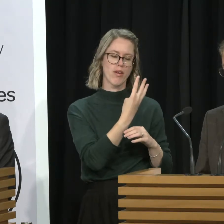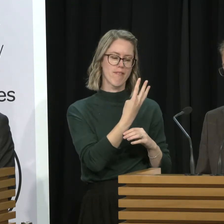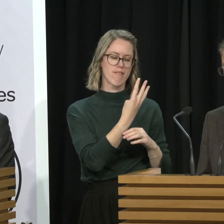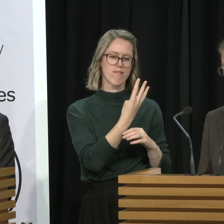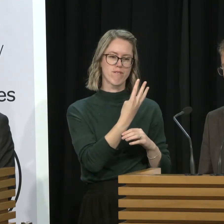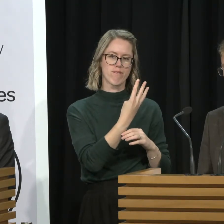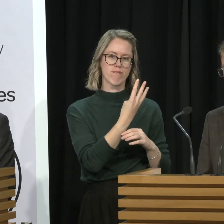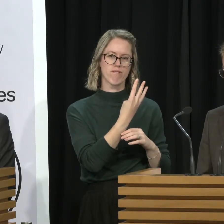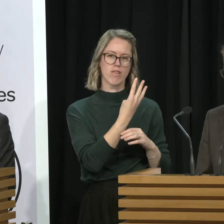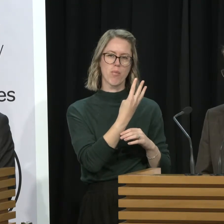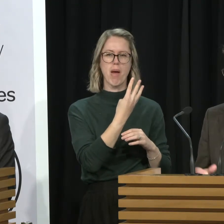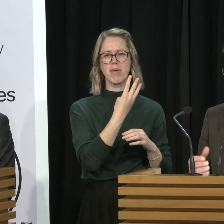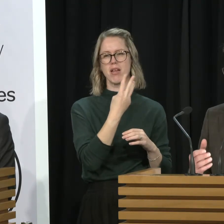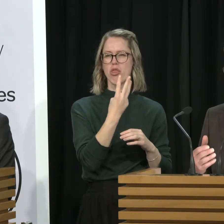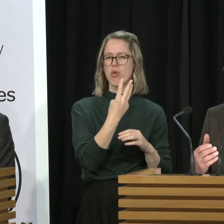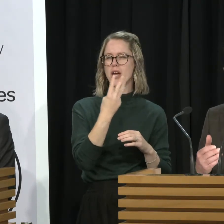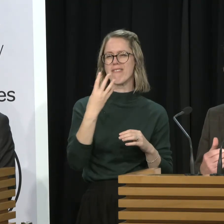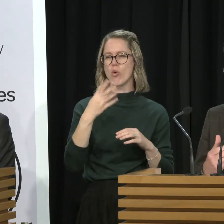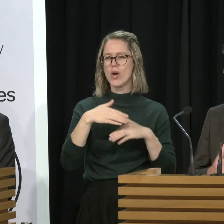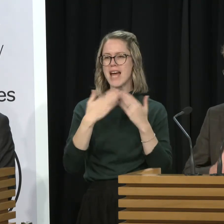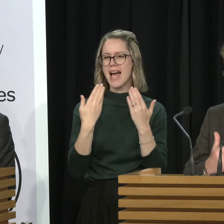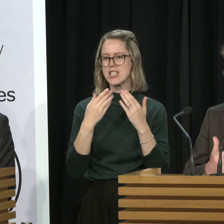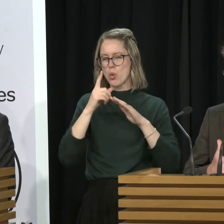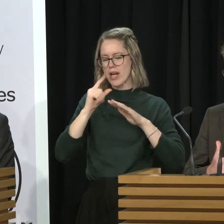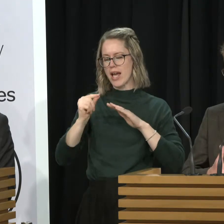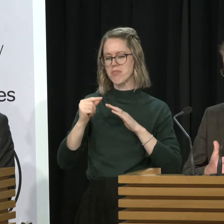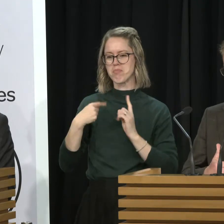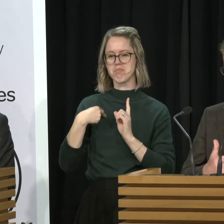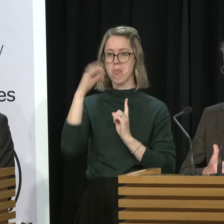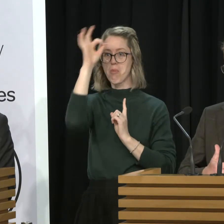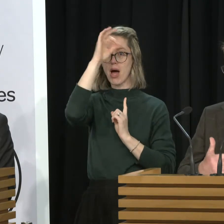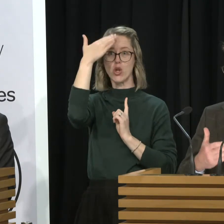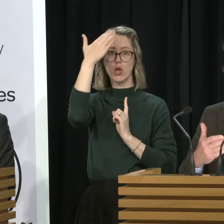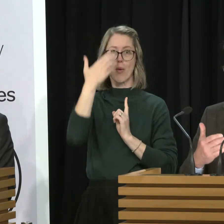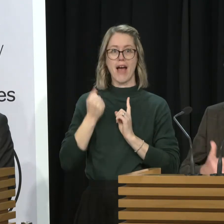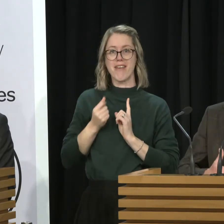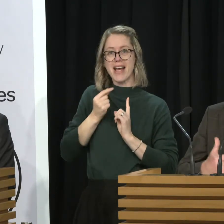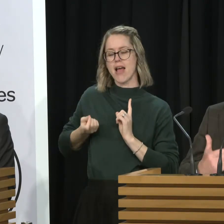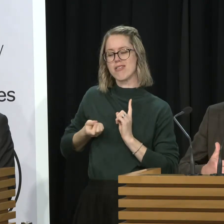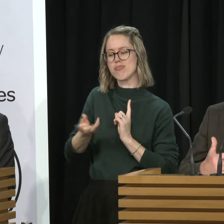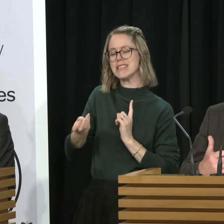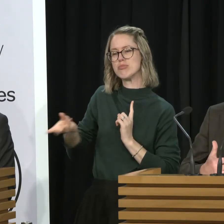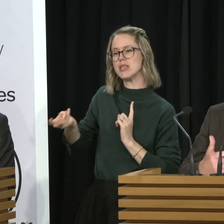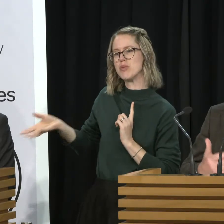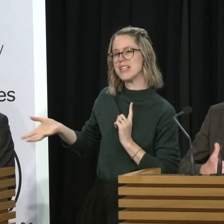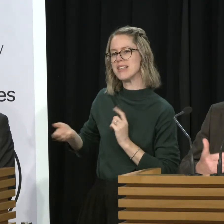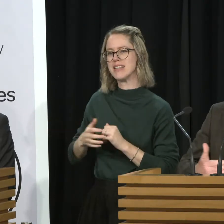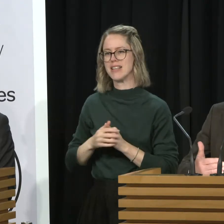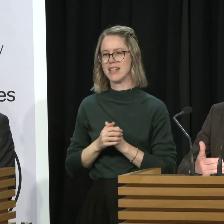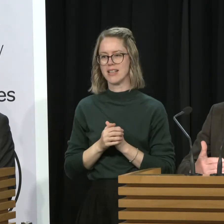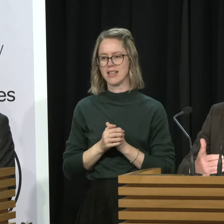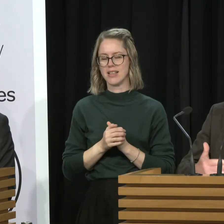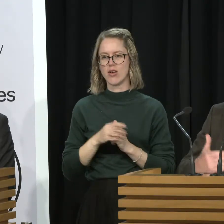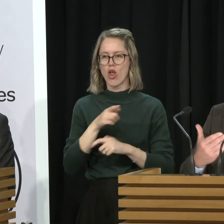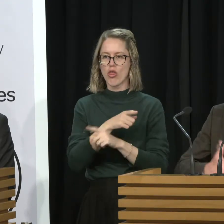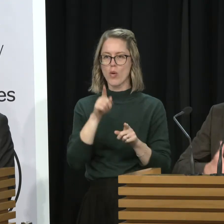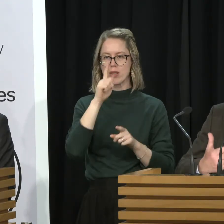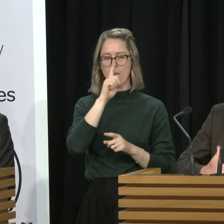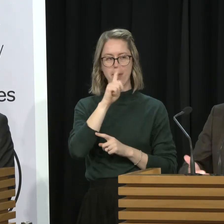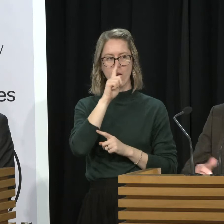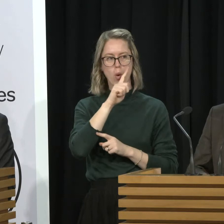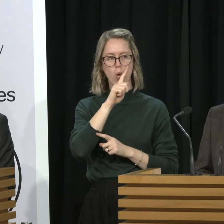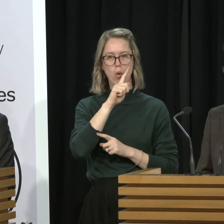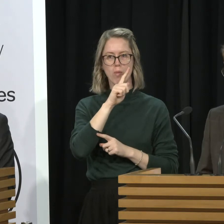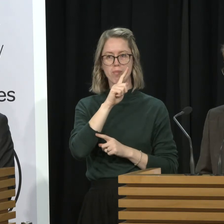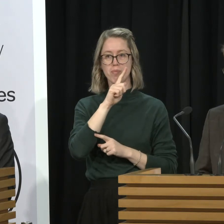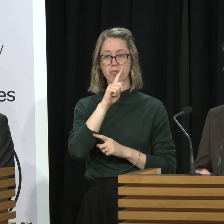days shorter than that. Right from the start as well, there's been some evidence that asymptomatic people could in fact be, or